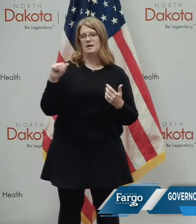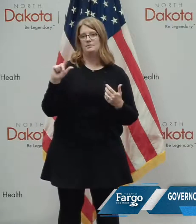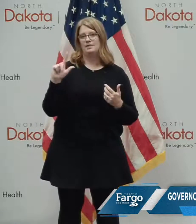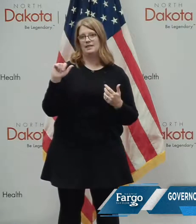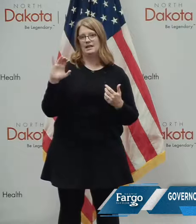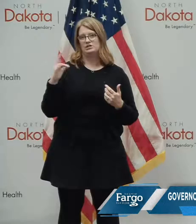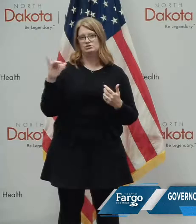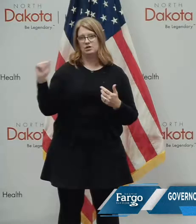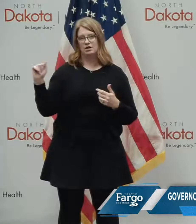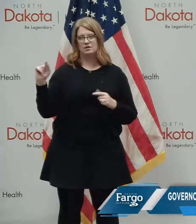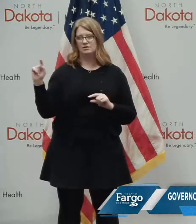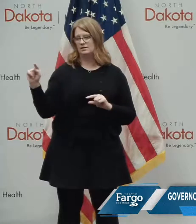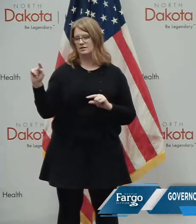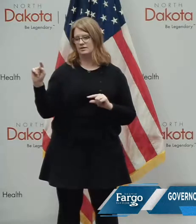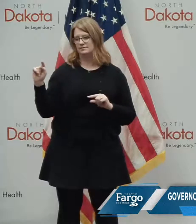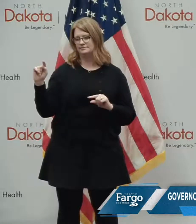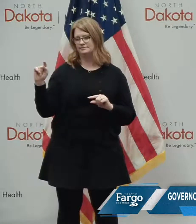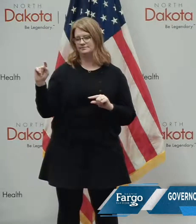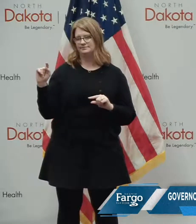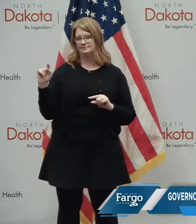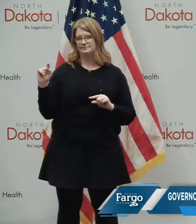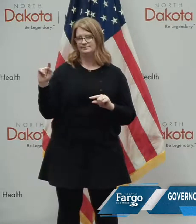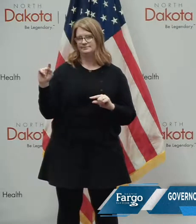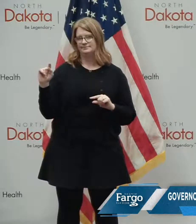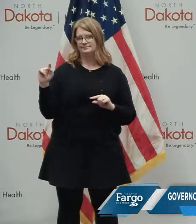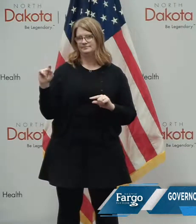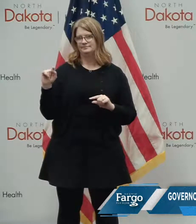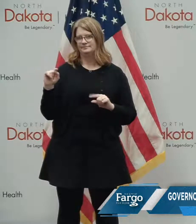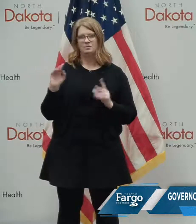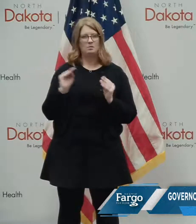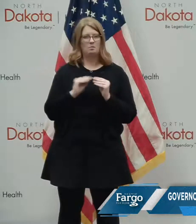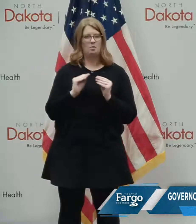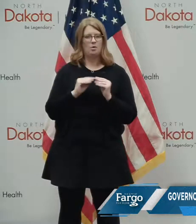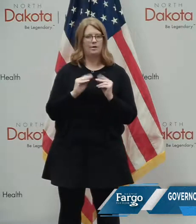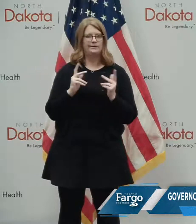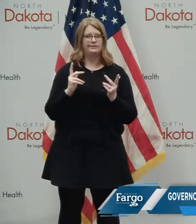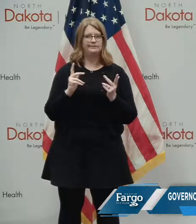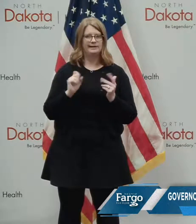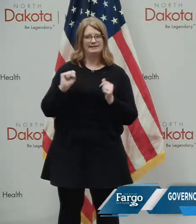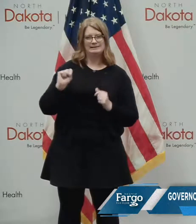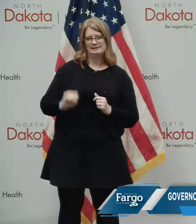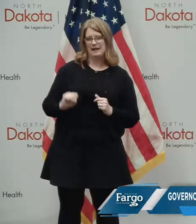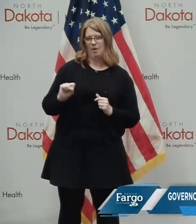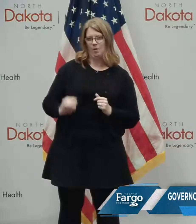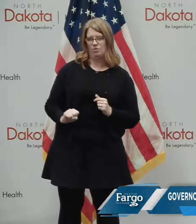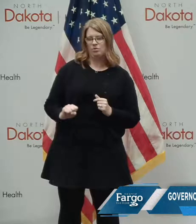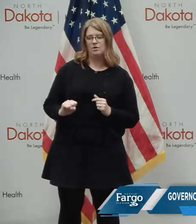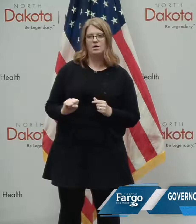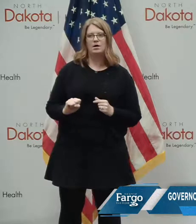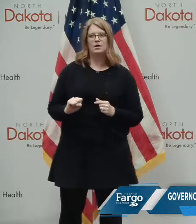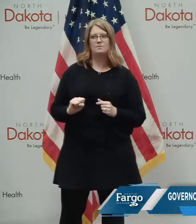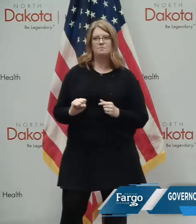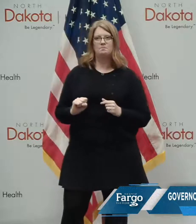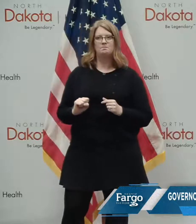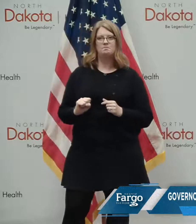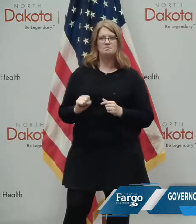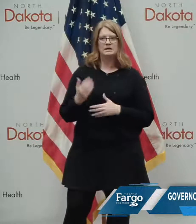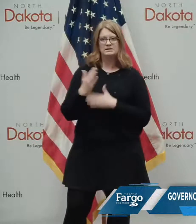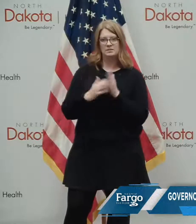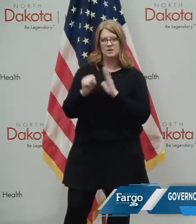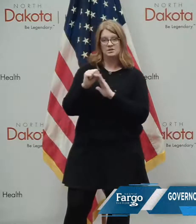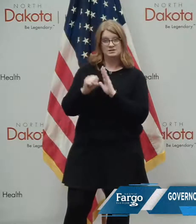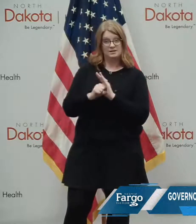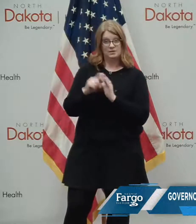to, you know, some things that are considered more in the South. Some of those states have got really